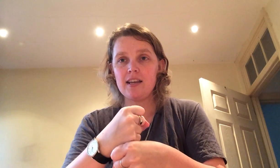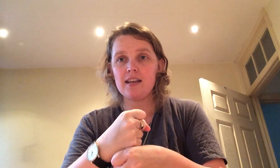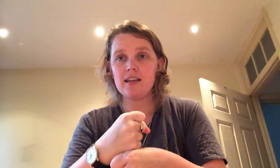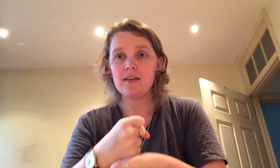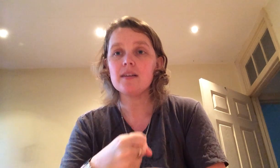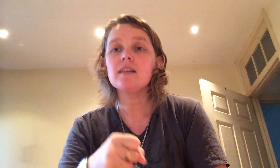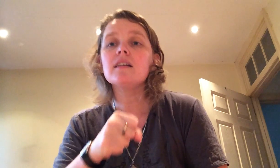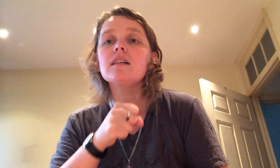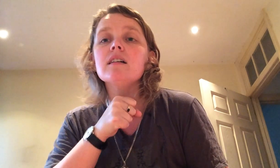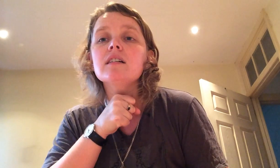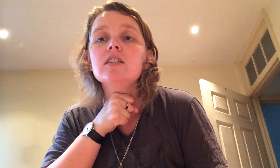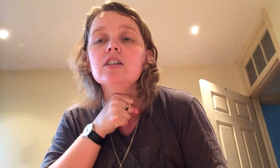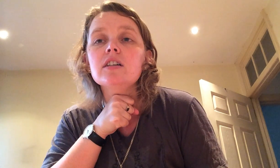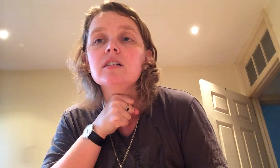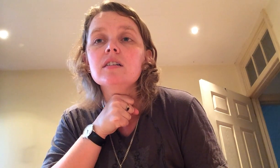G, G,